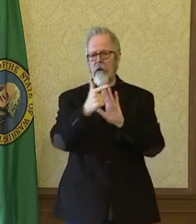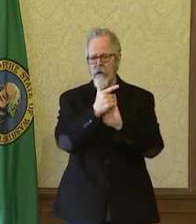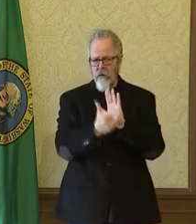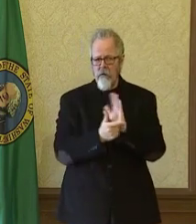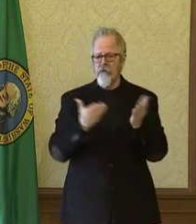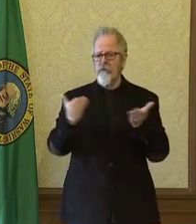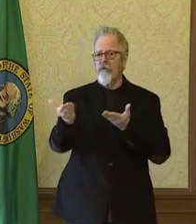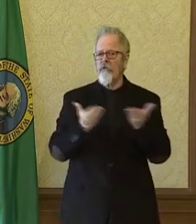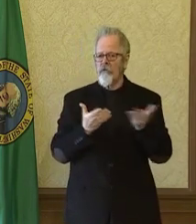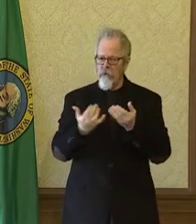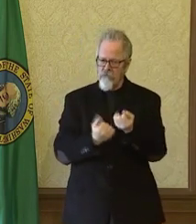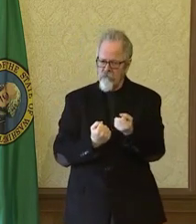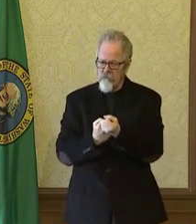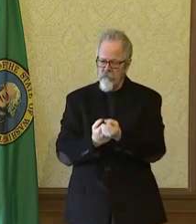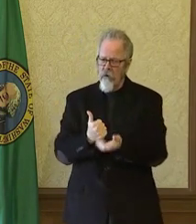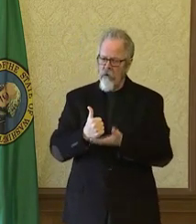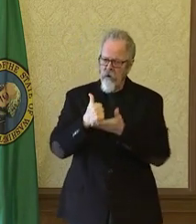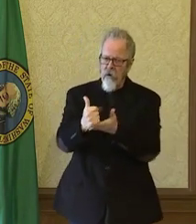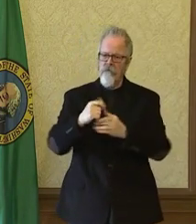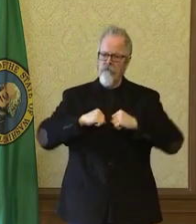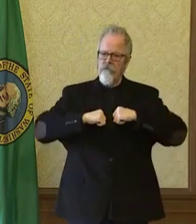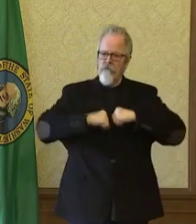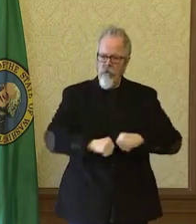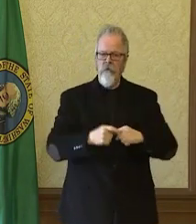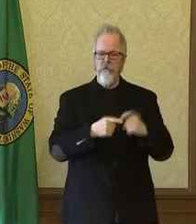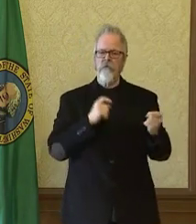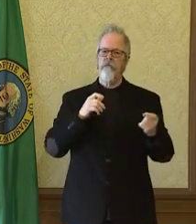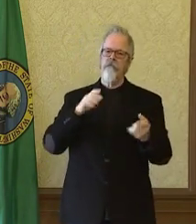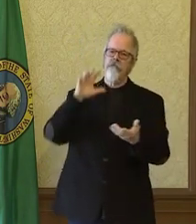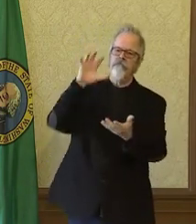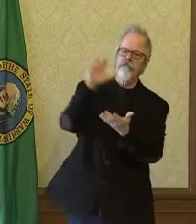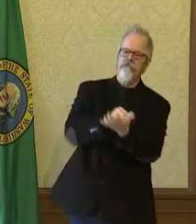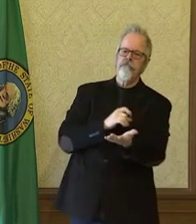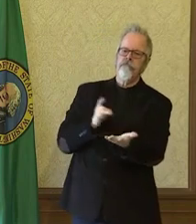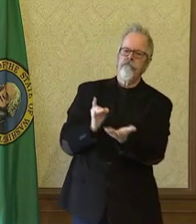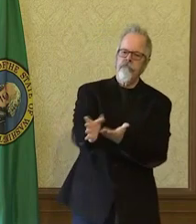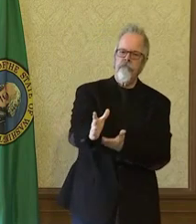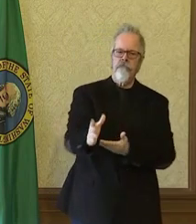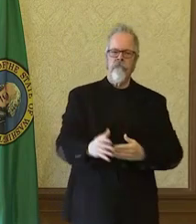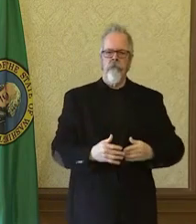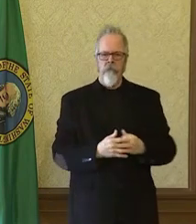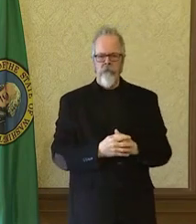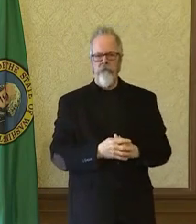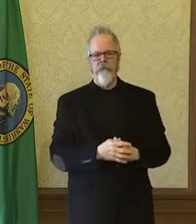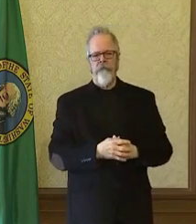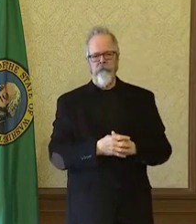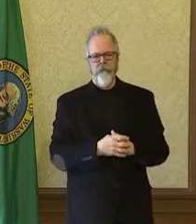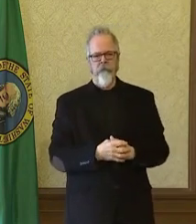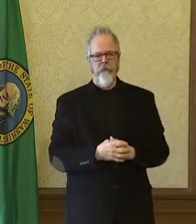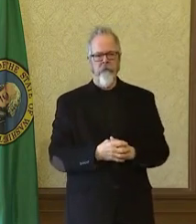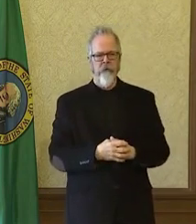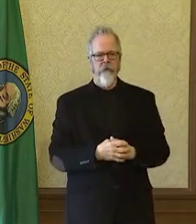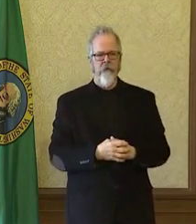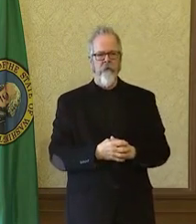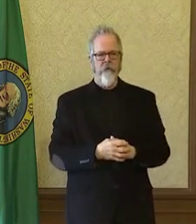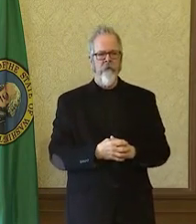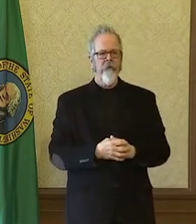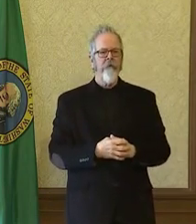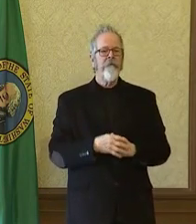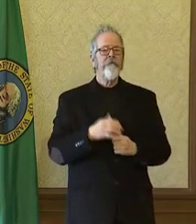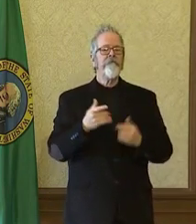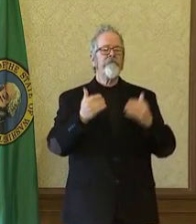a fund to support the state food banks as supply levels have dropped. We expect